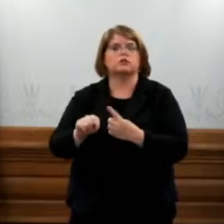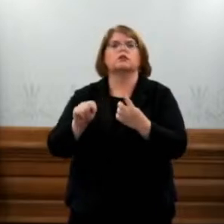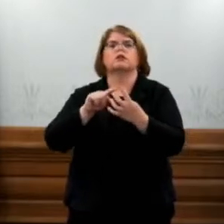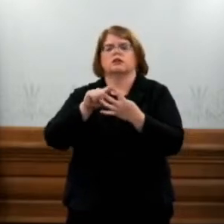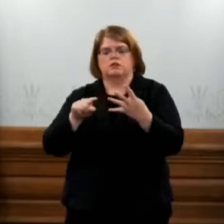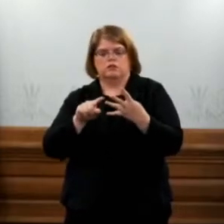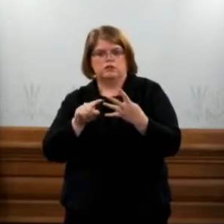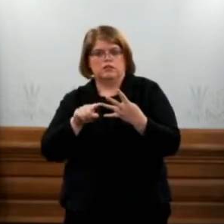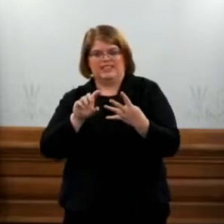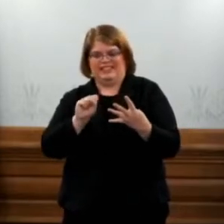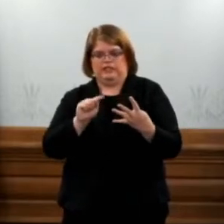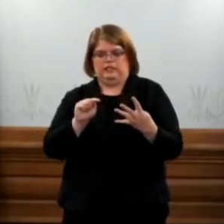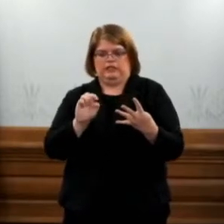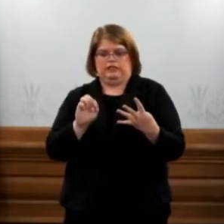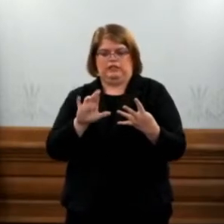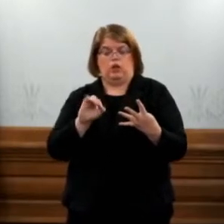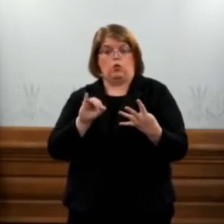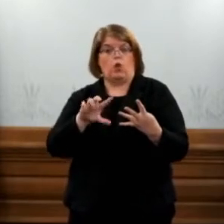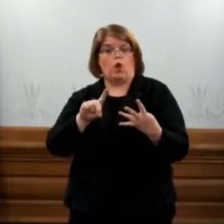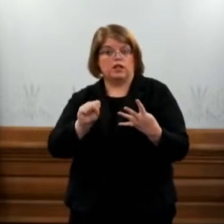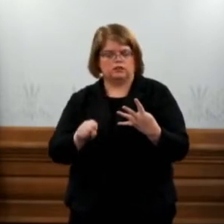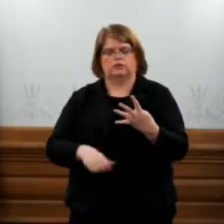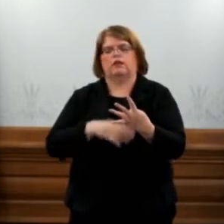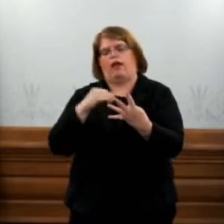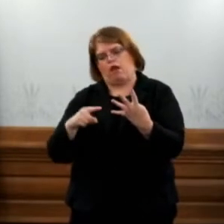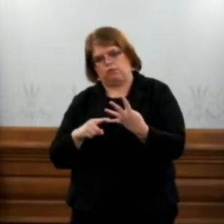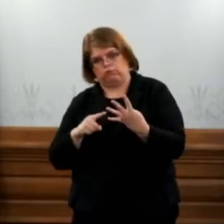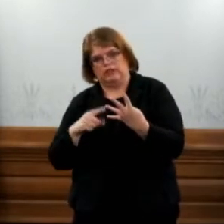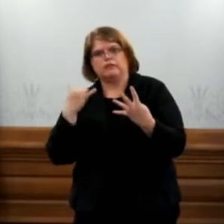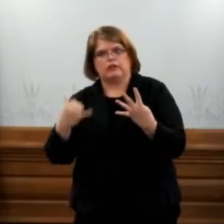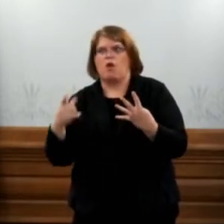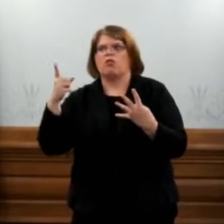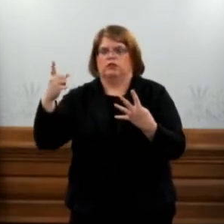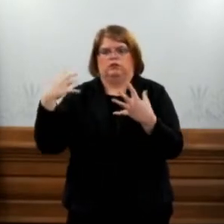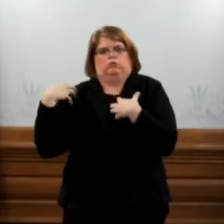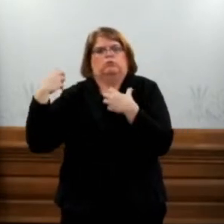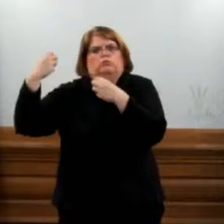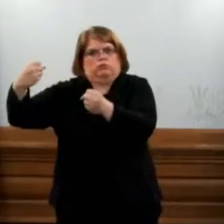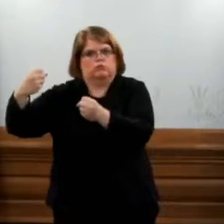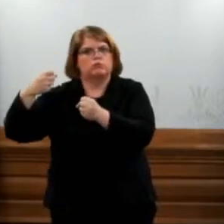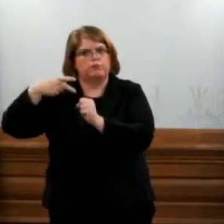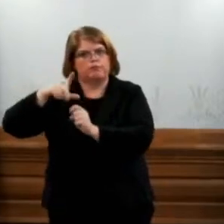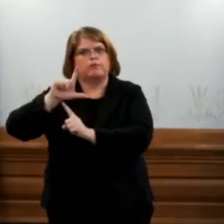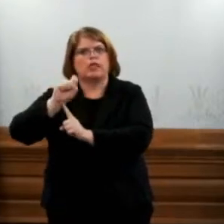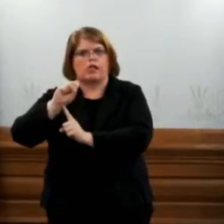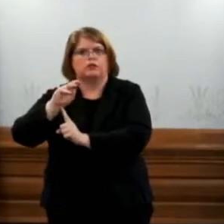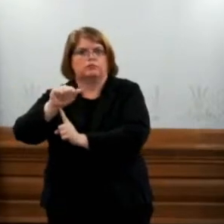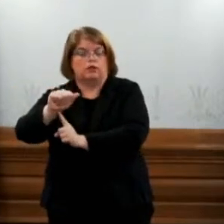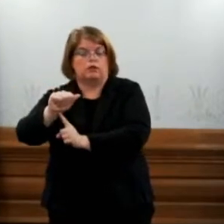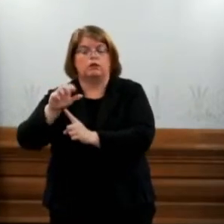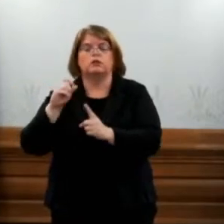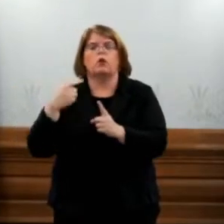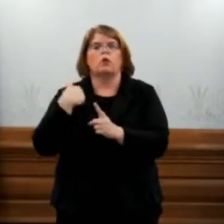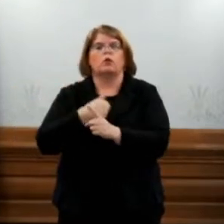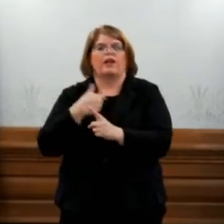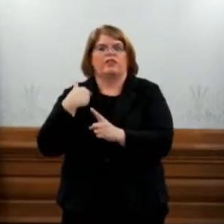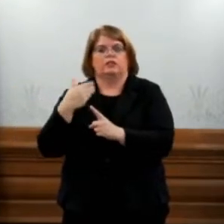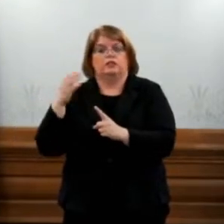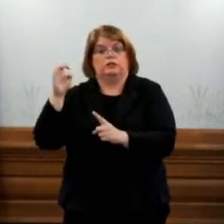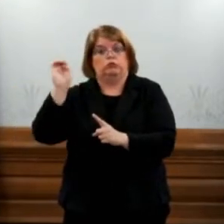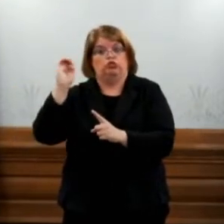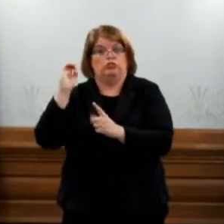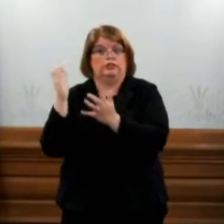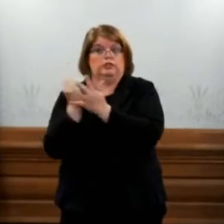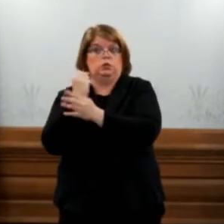plasma. Unfortunately, we've had now these trials stopped, and we have this emergency